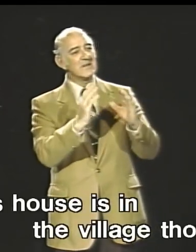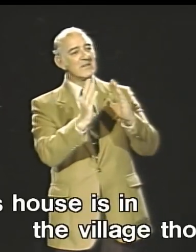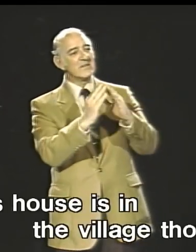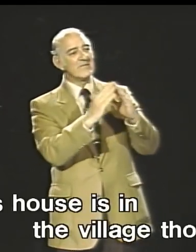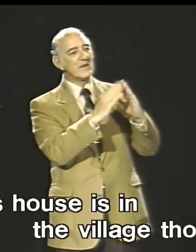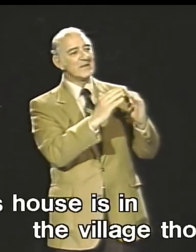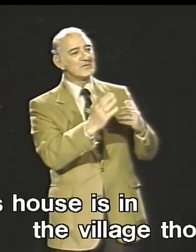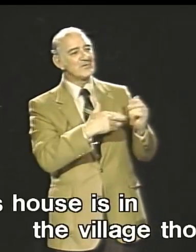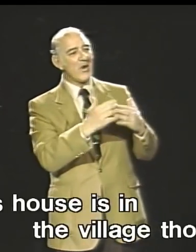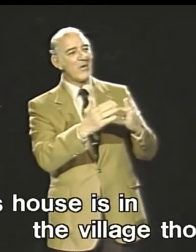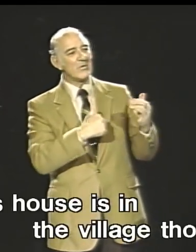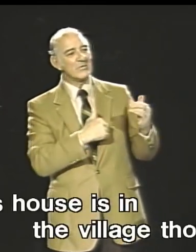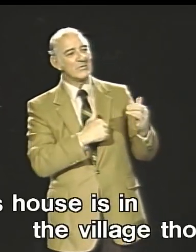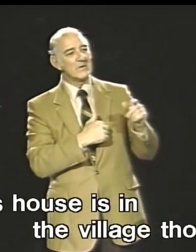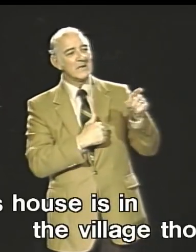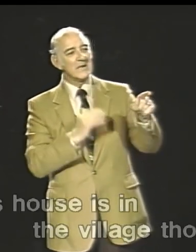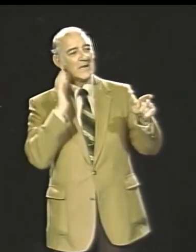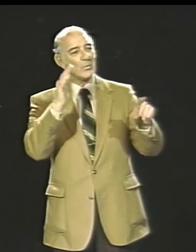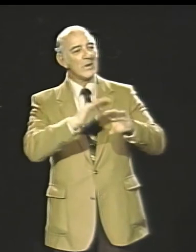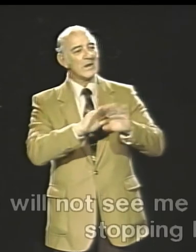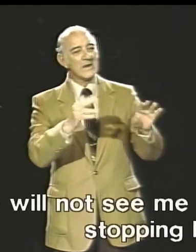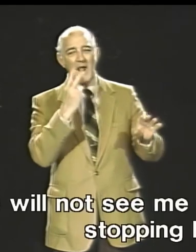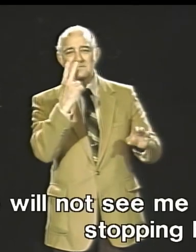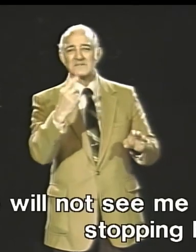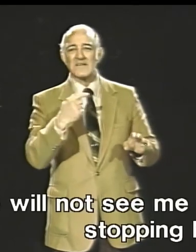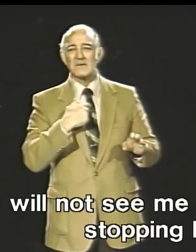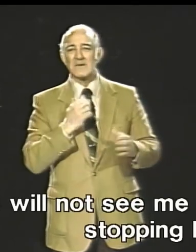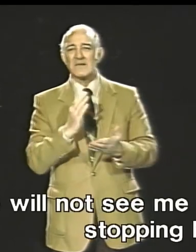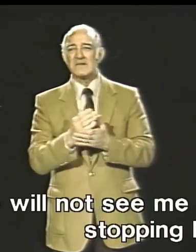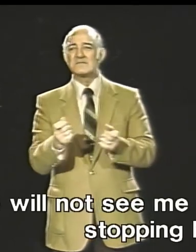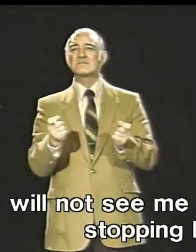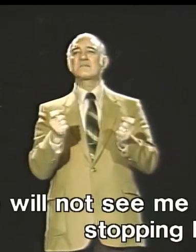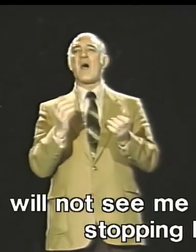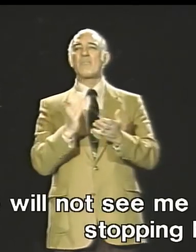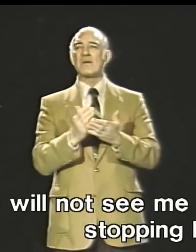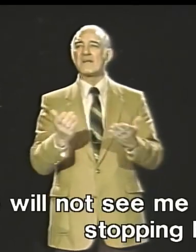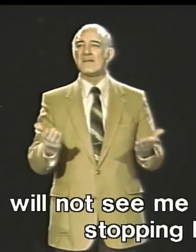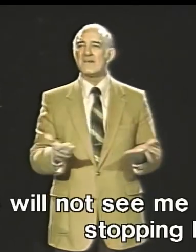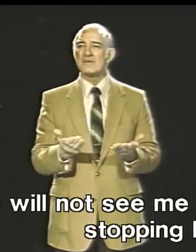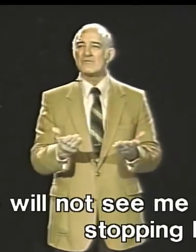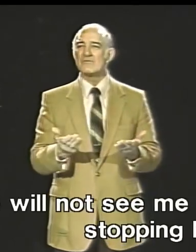His house is in the village, though. He will not see me stopping here